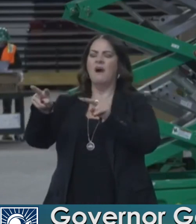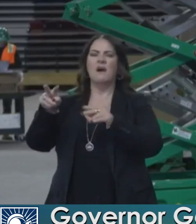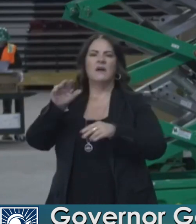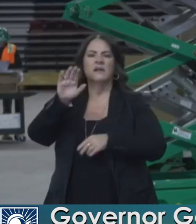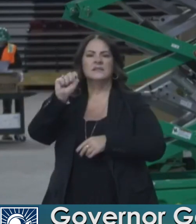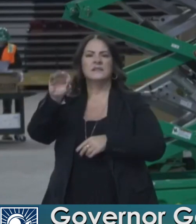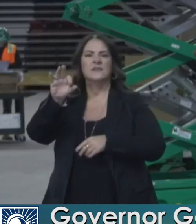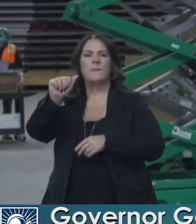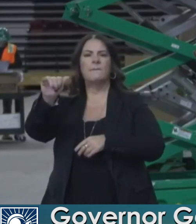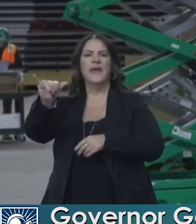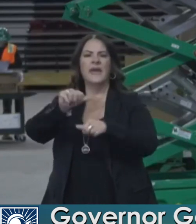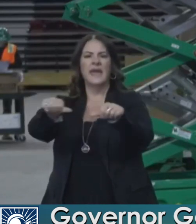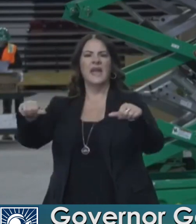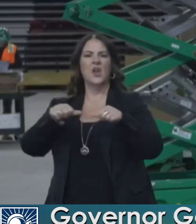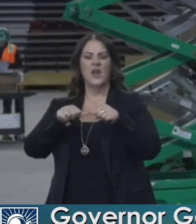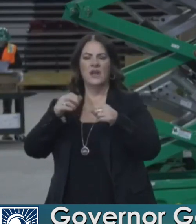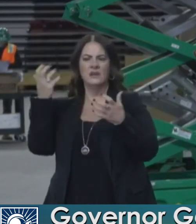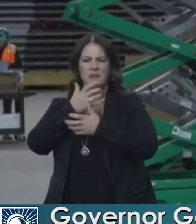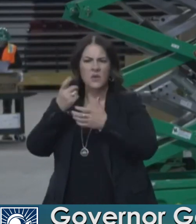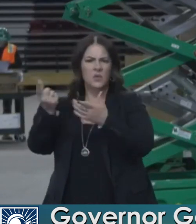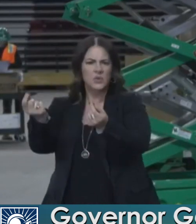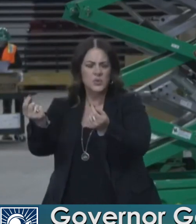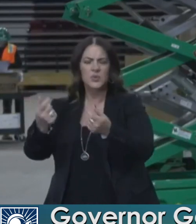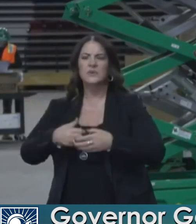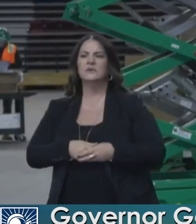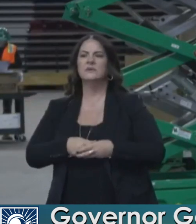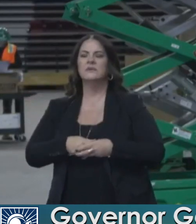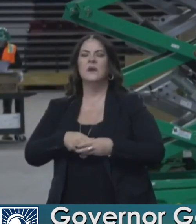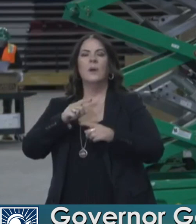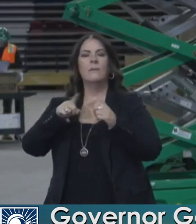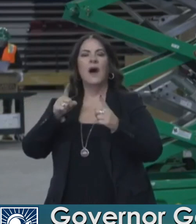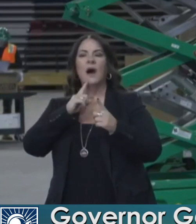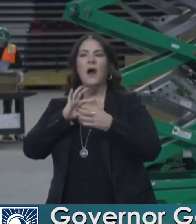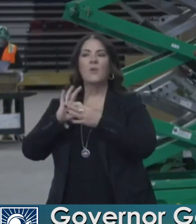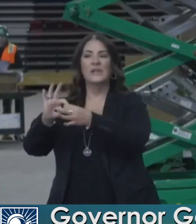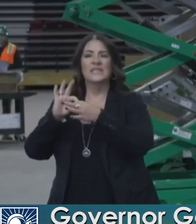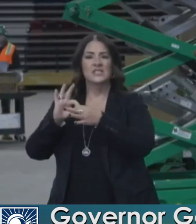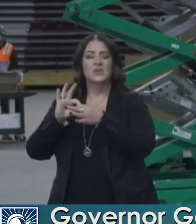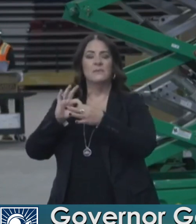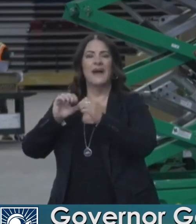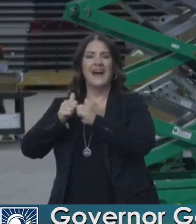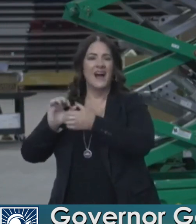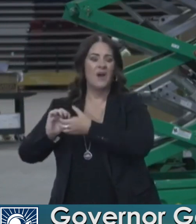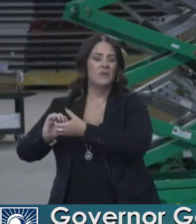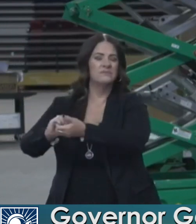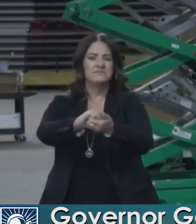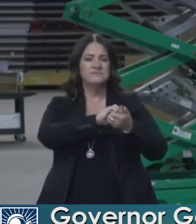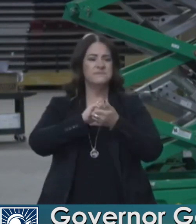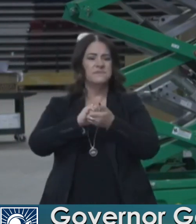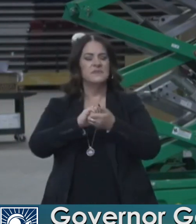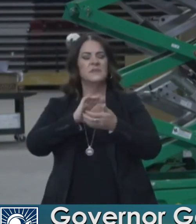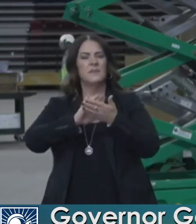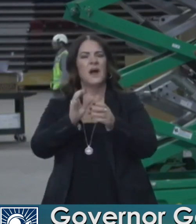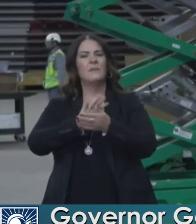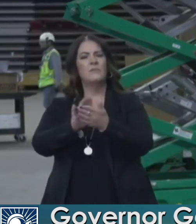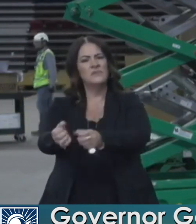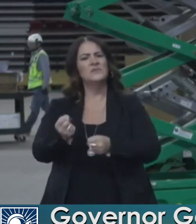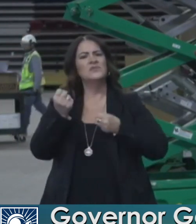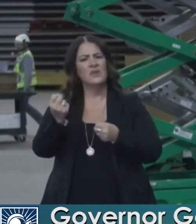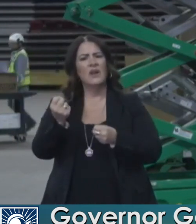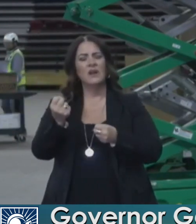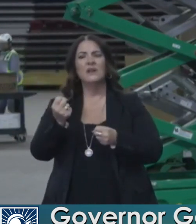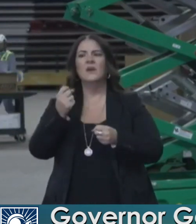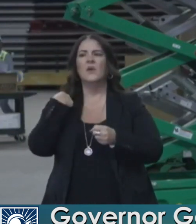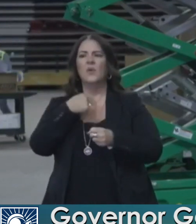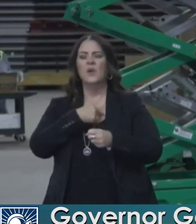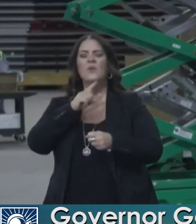those relationships were only strengthened. And as a process of, or rather as an extension of those relationships being strengthened, it forced our hand